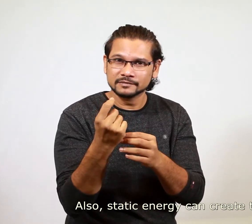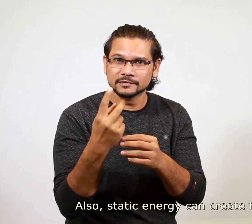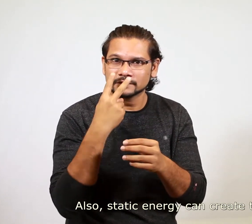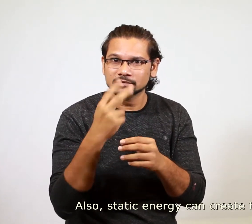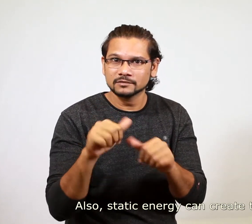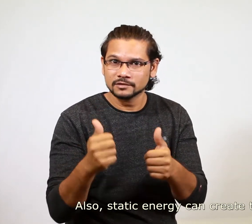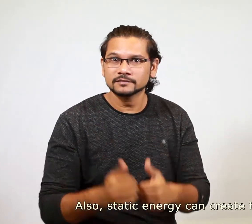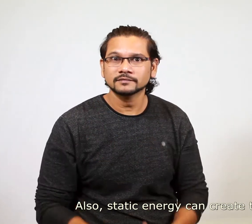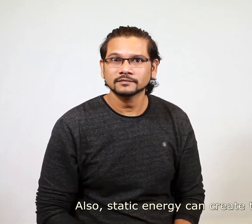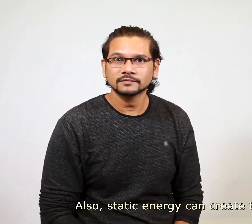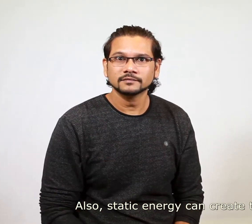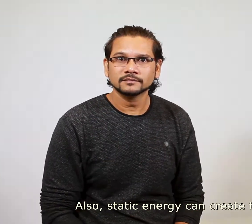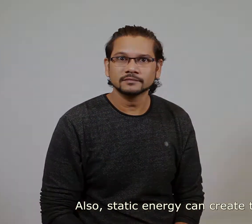You know, tiny sparks?